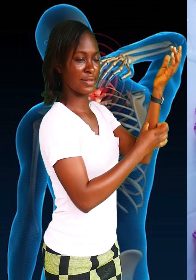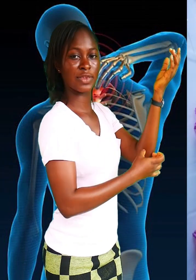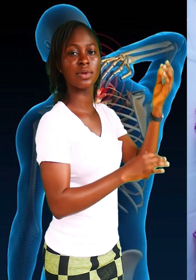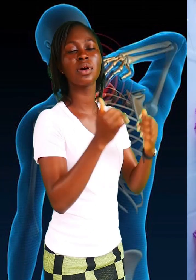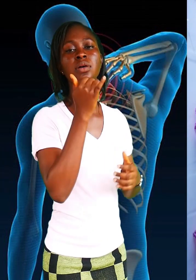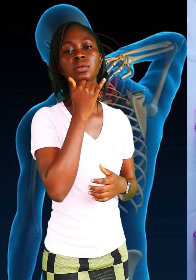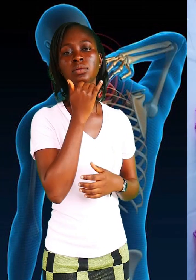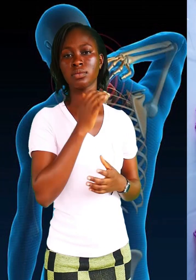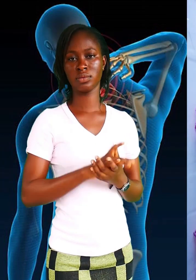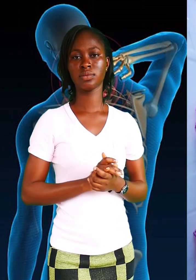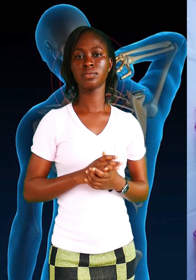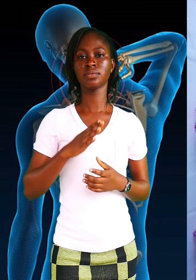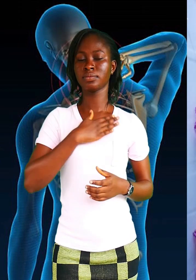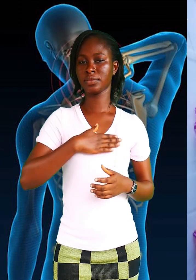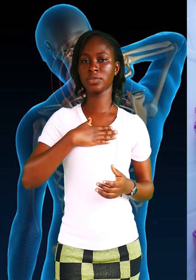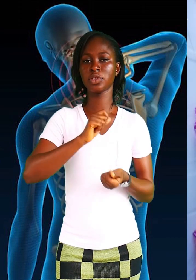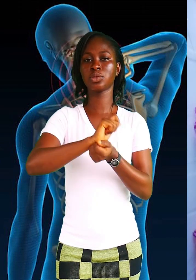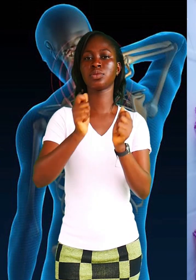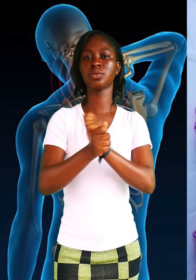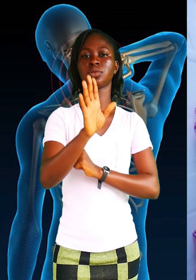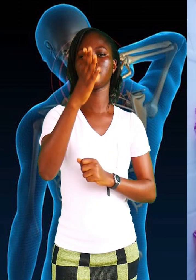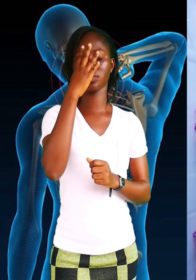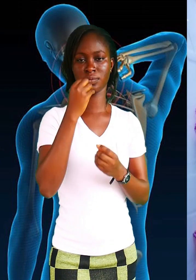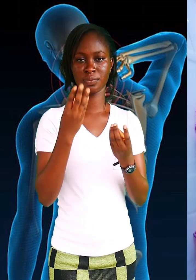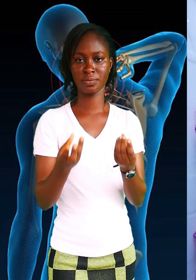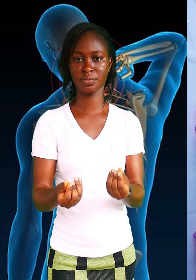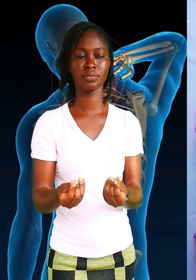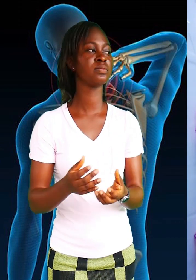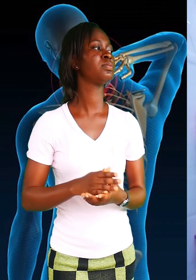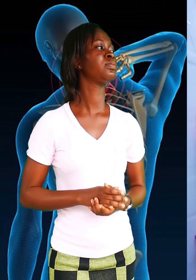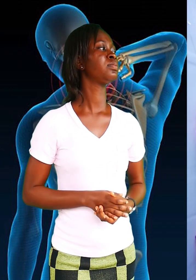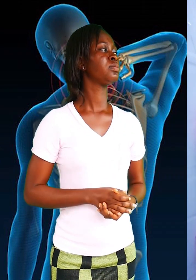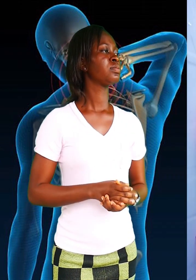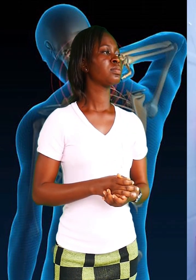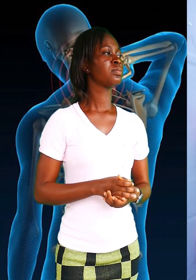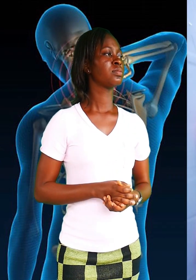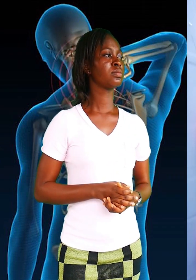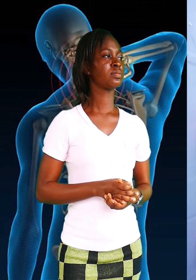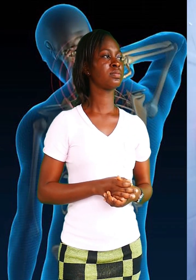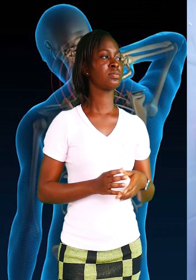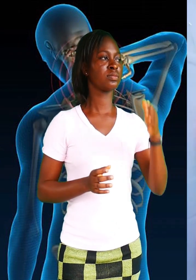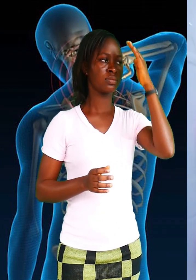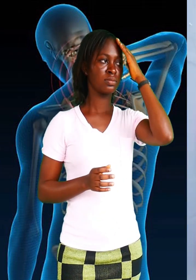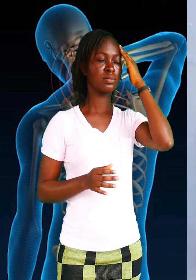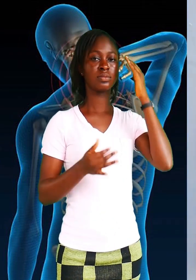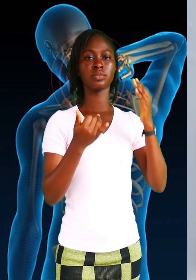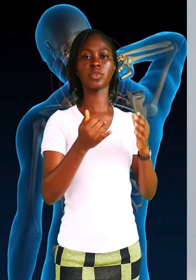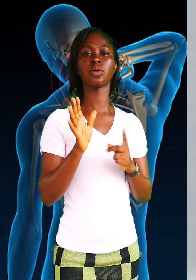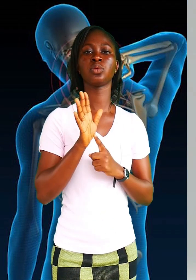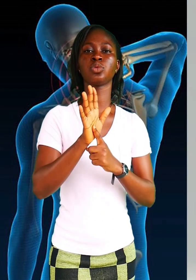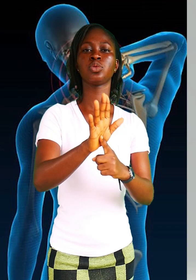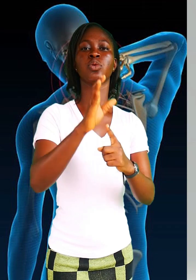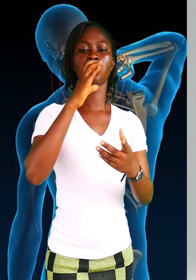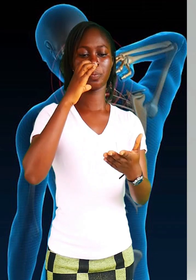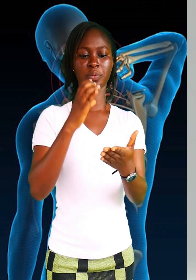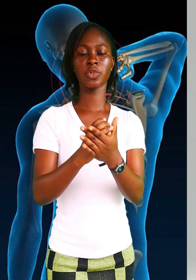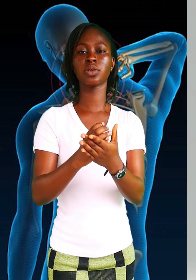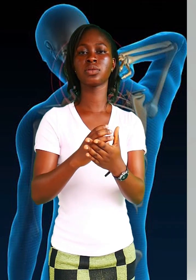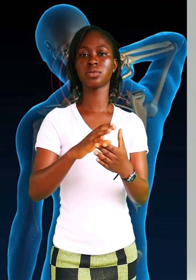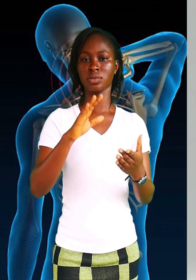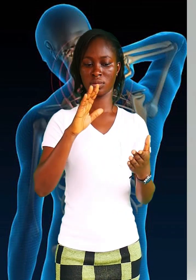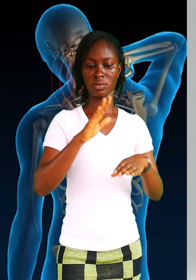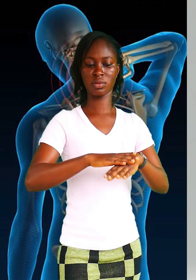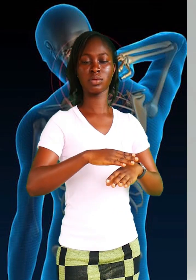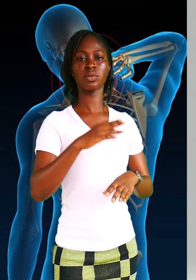sa no so se sa no e be bo a afi me di mfonyi ni bi be gusu sesi a am wo difference a e wo atenase a